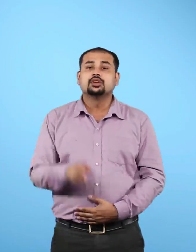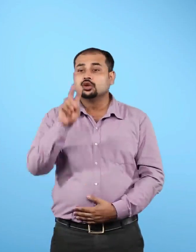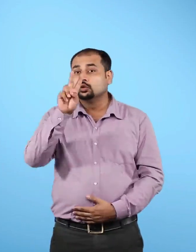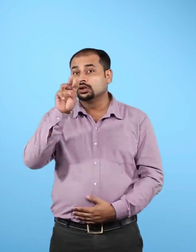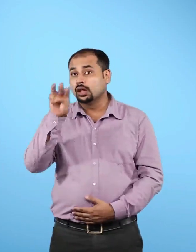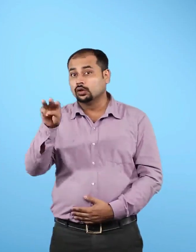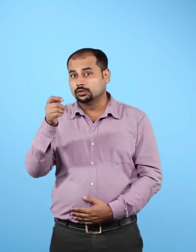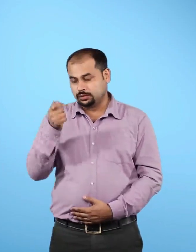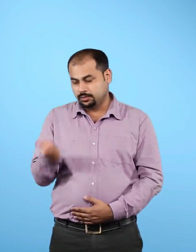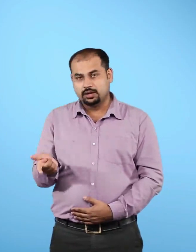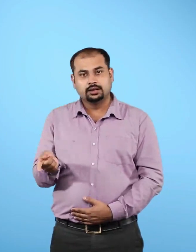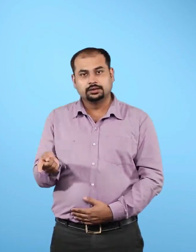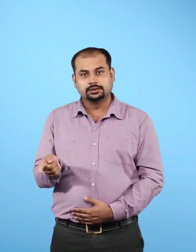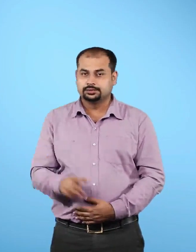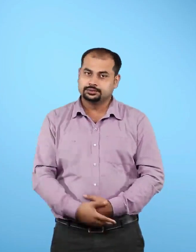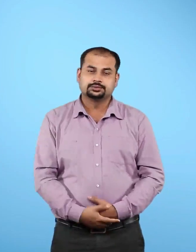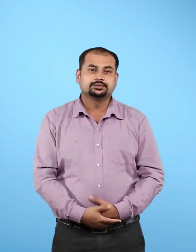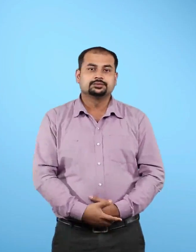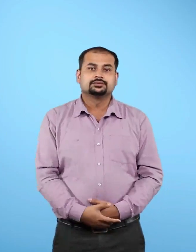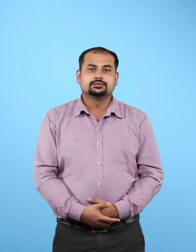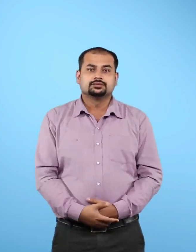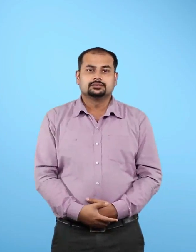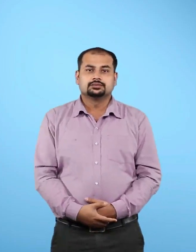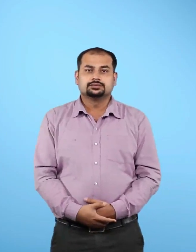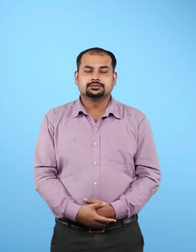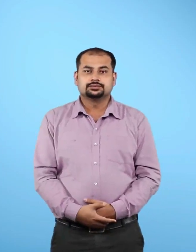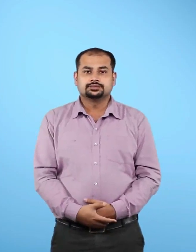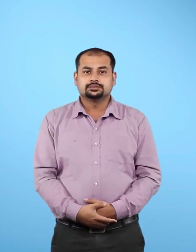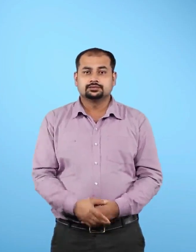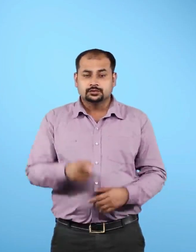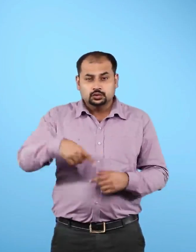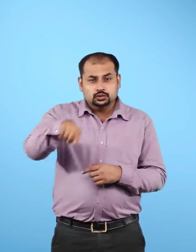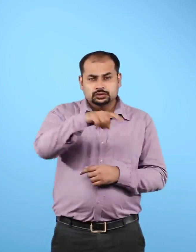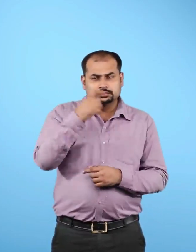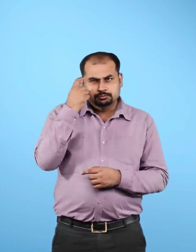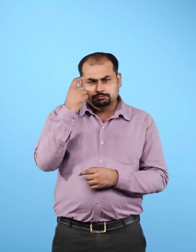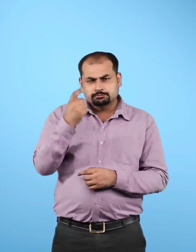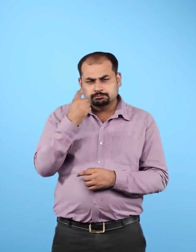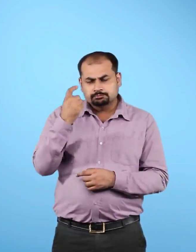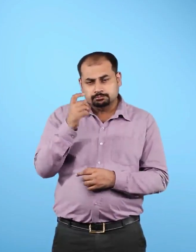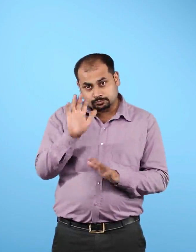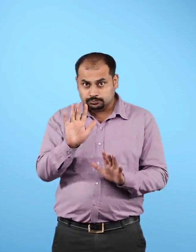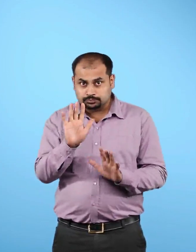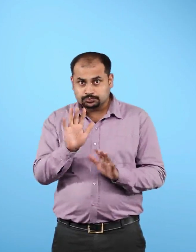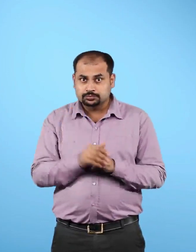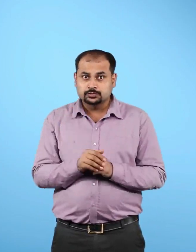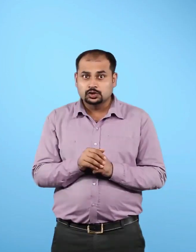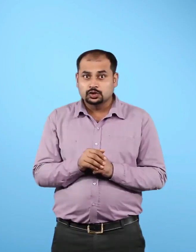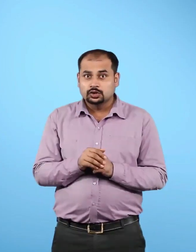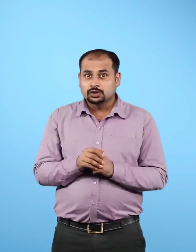gets 2,000 Sri Lankan rupees. Who gets more Indian rupees as salary?